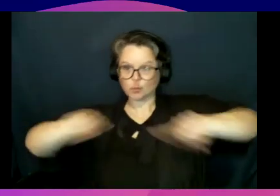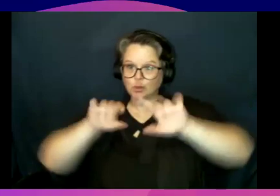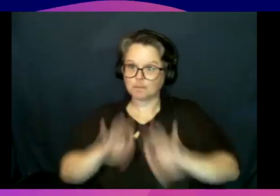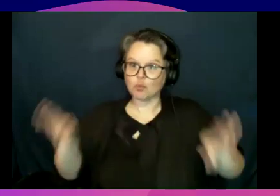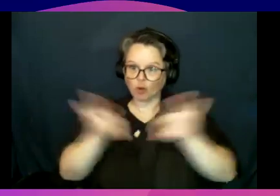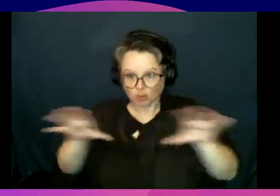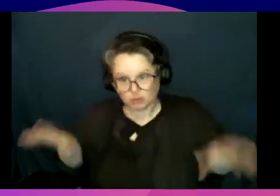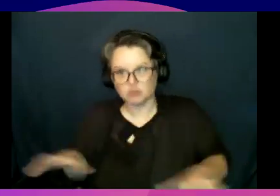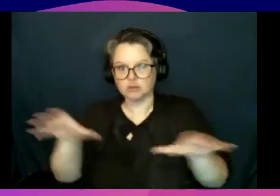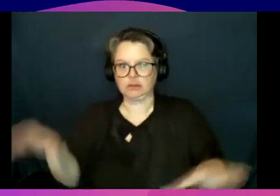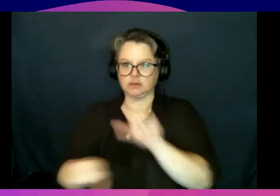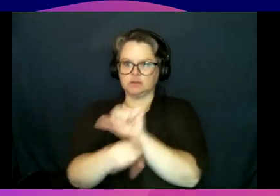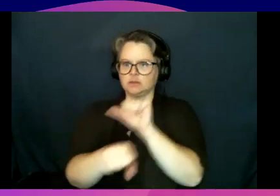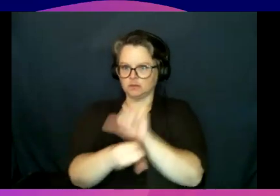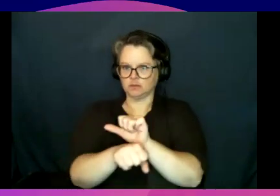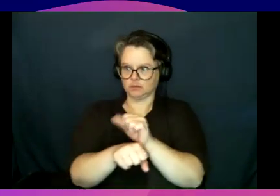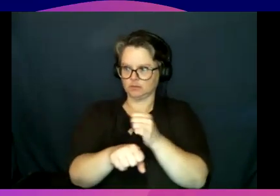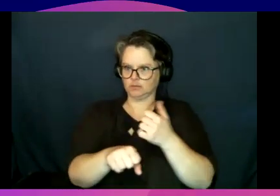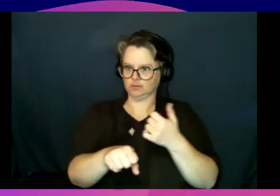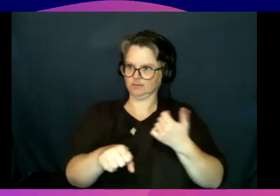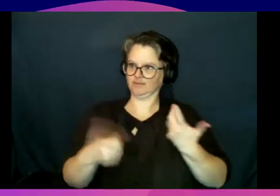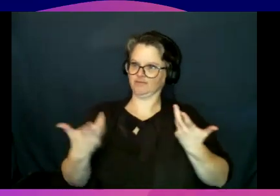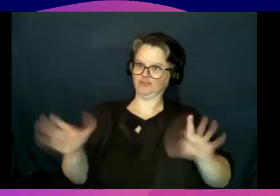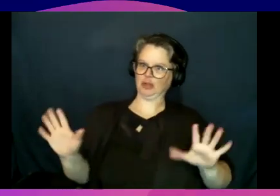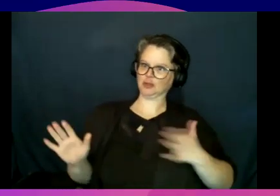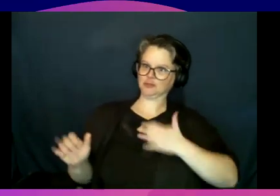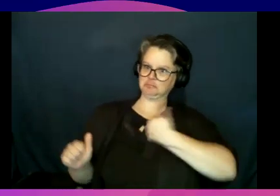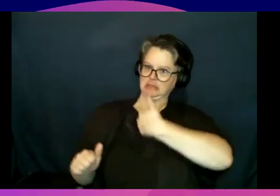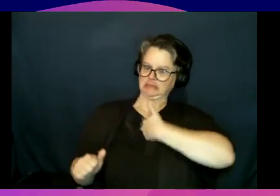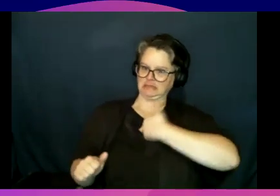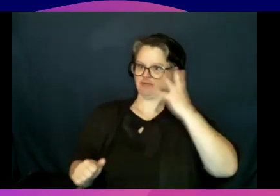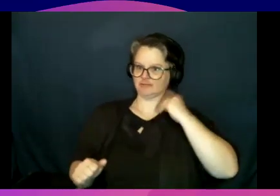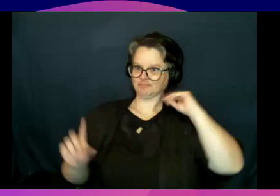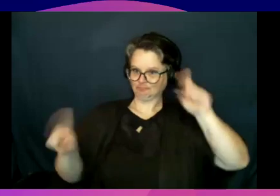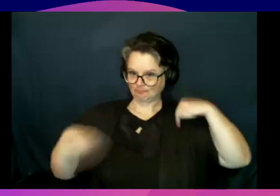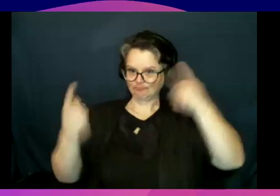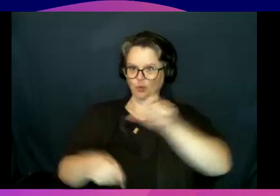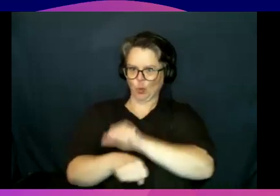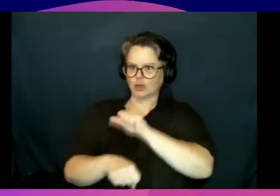who are working in this sector understand that, but we need to communicate that clearly.